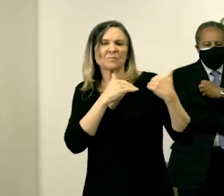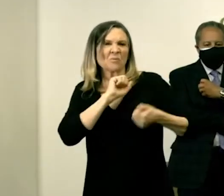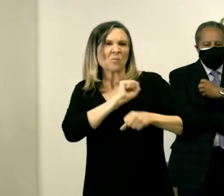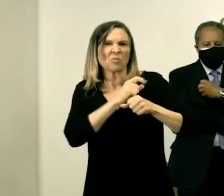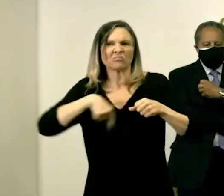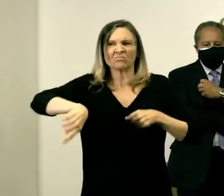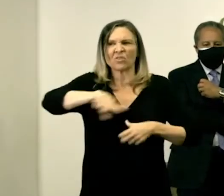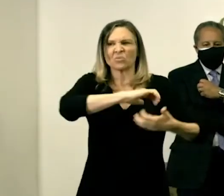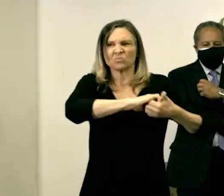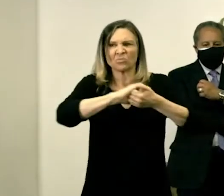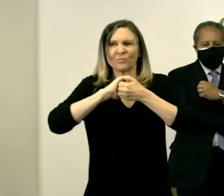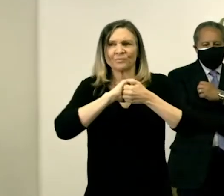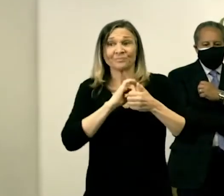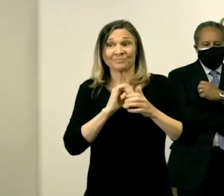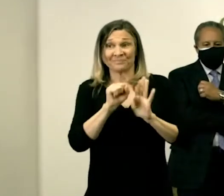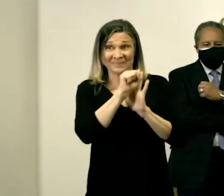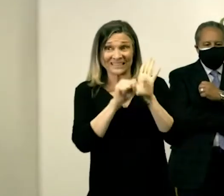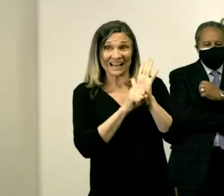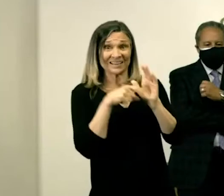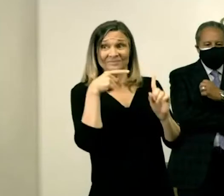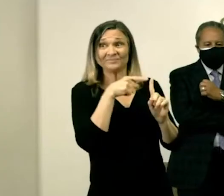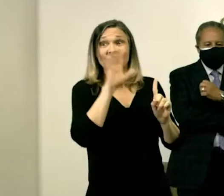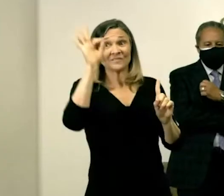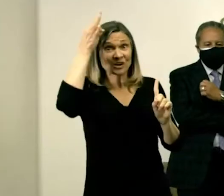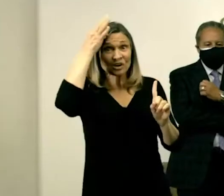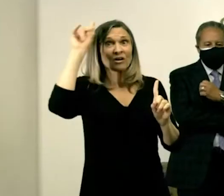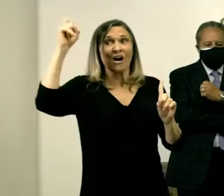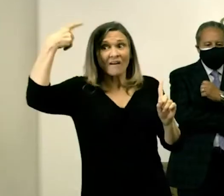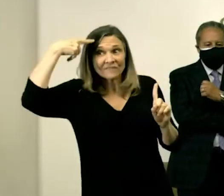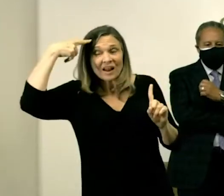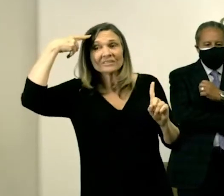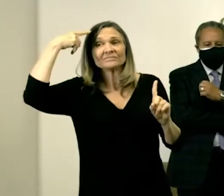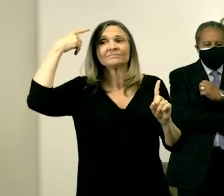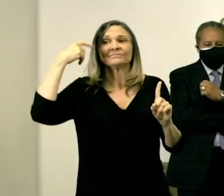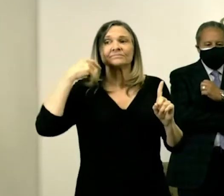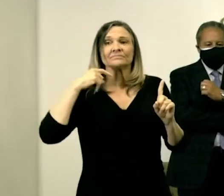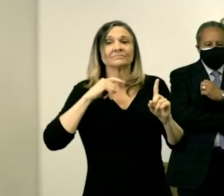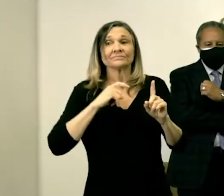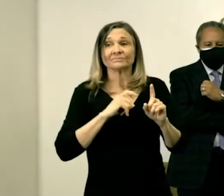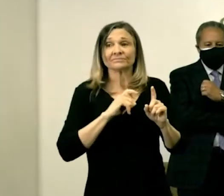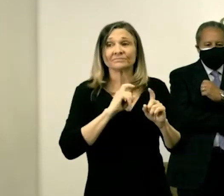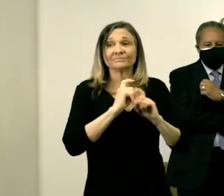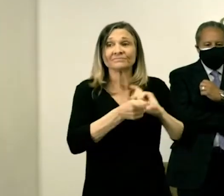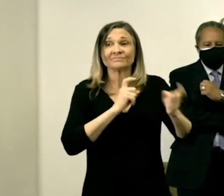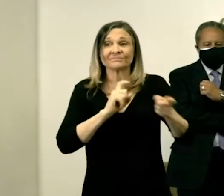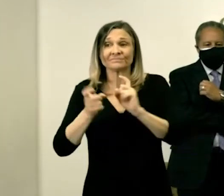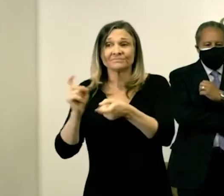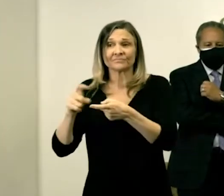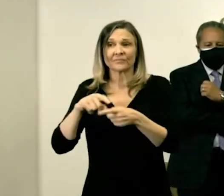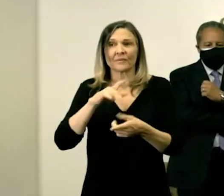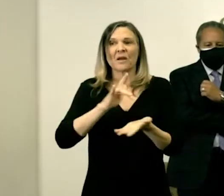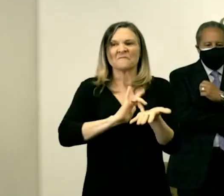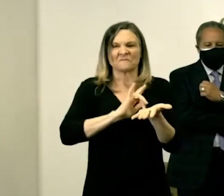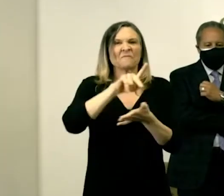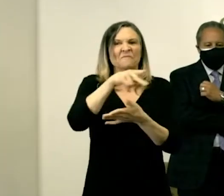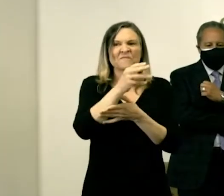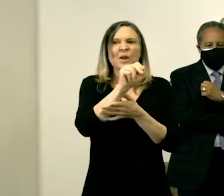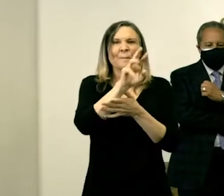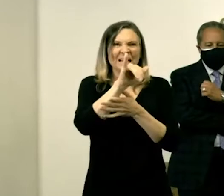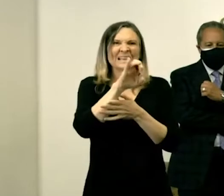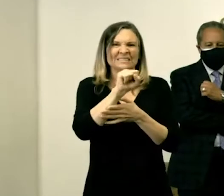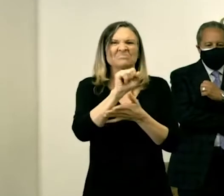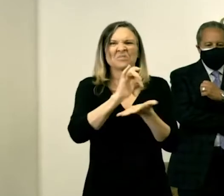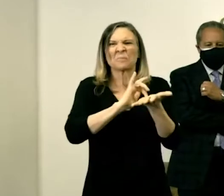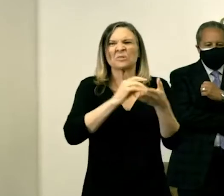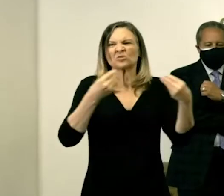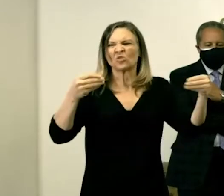state, as well as the federal government, is distributing directly to pharmacies. So working with our federal partners when we hear of issues to